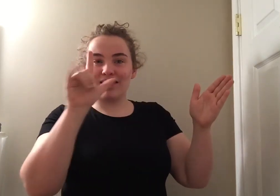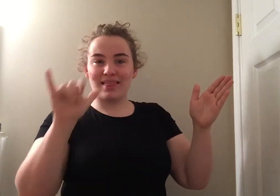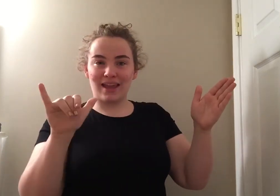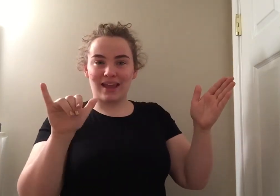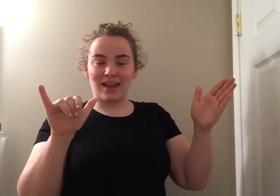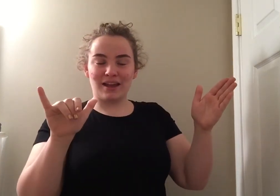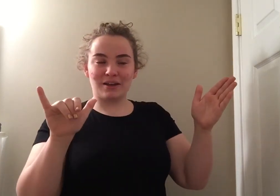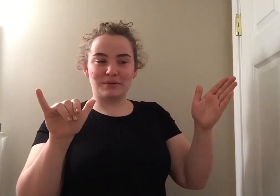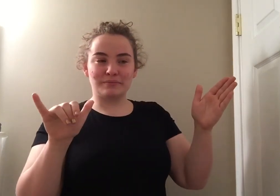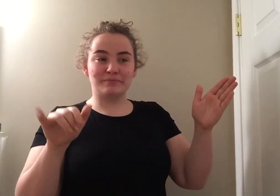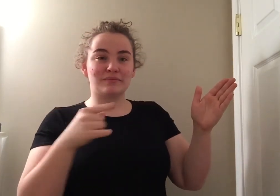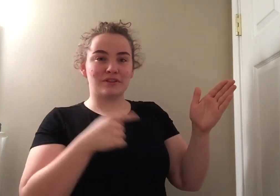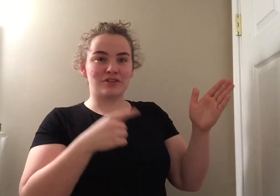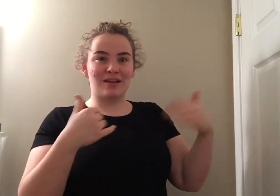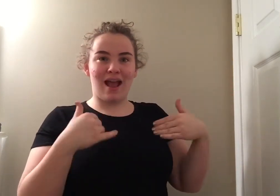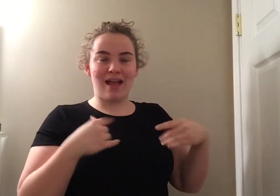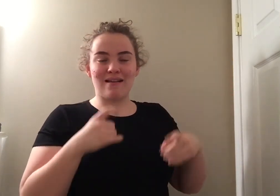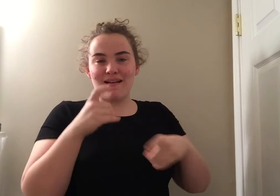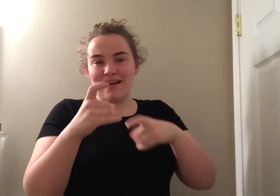gifts for the baby.